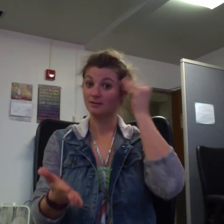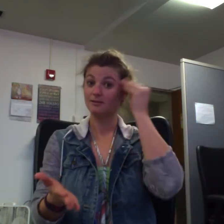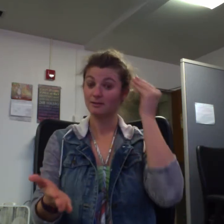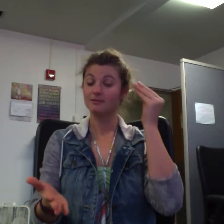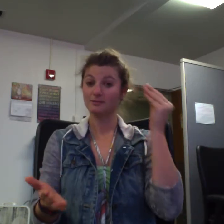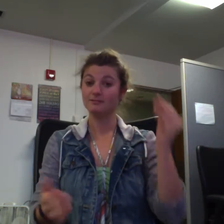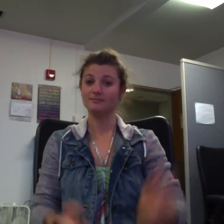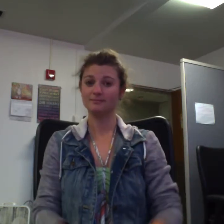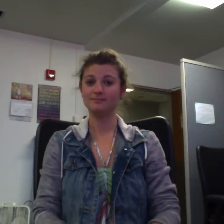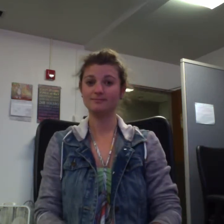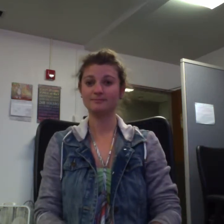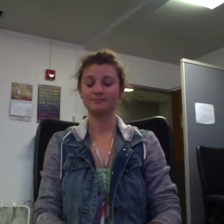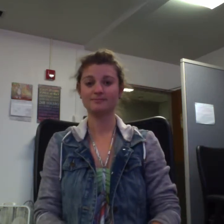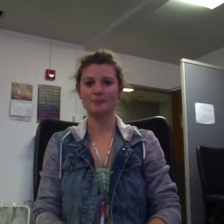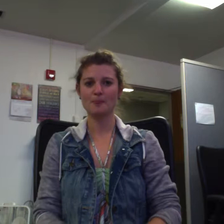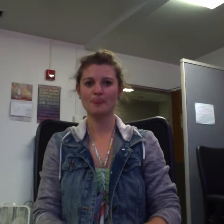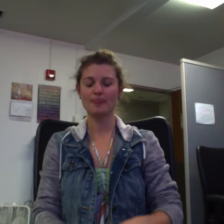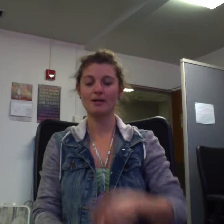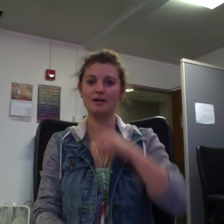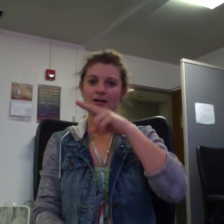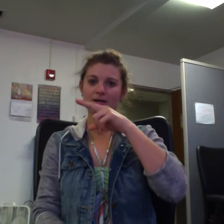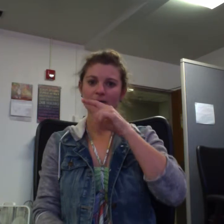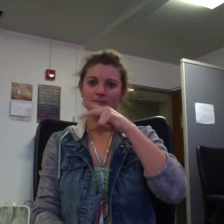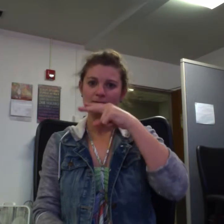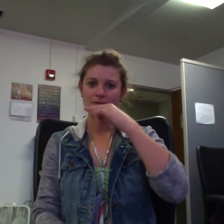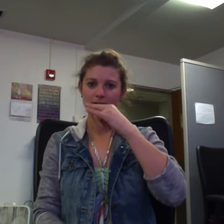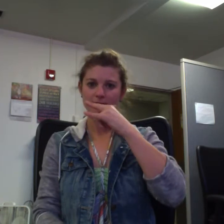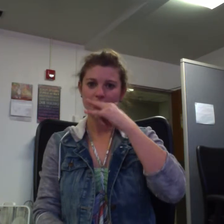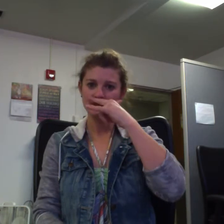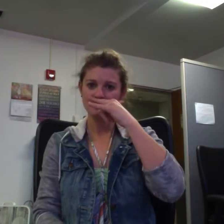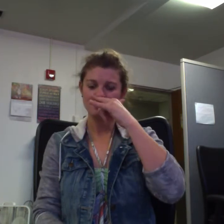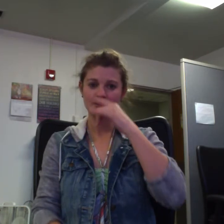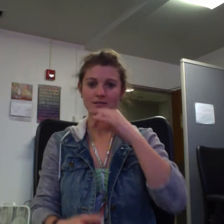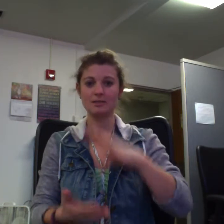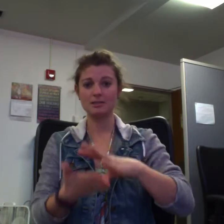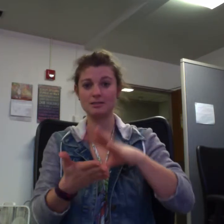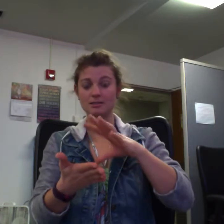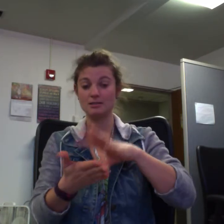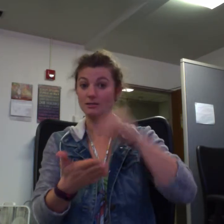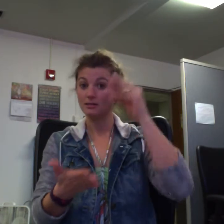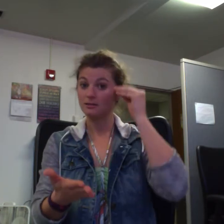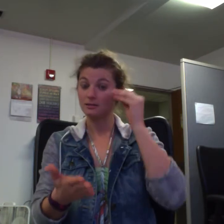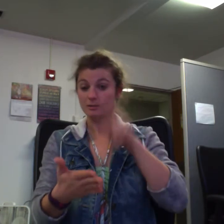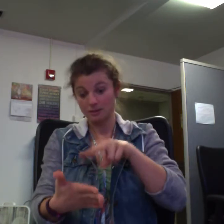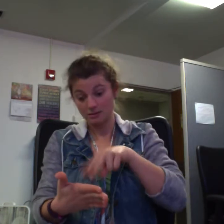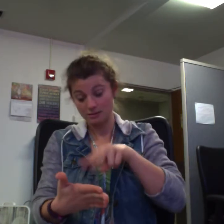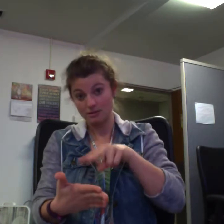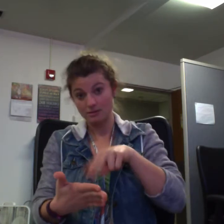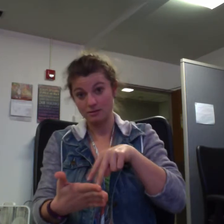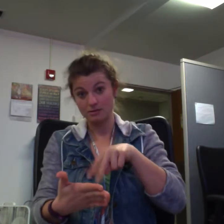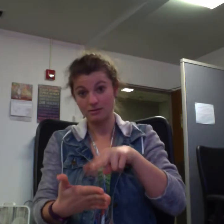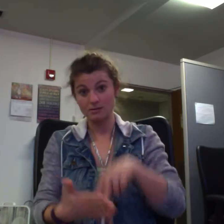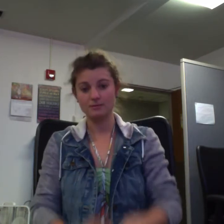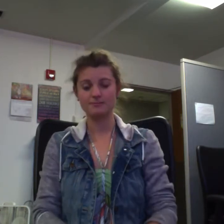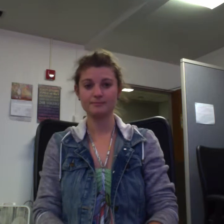children are learning to read, they learn to chunk sentences. This means that instead of reading one word at a time, they learn to read